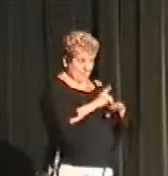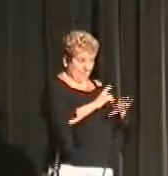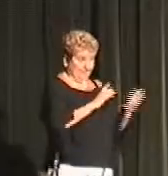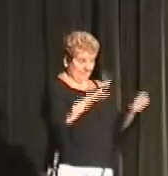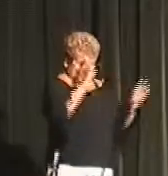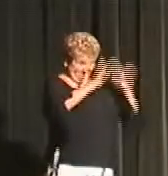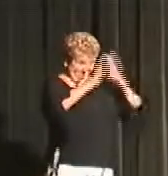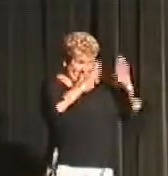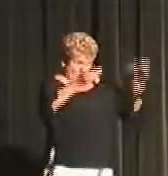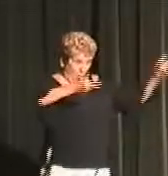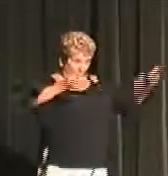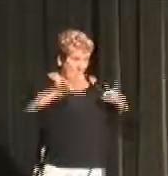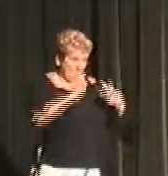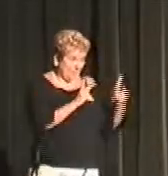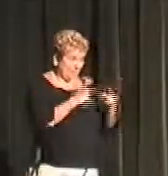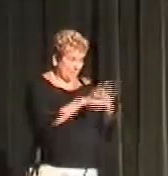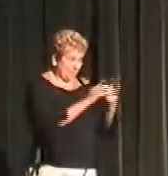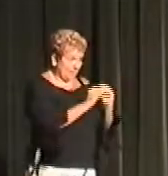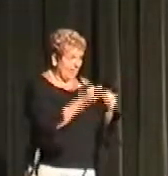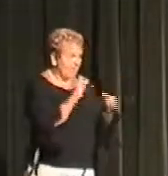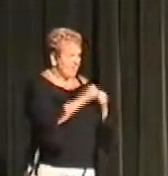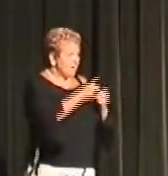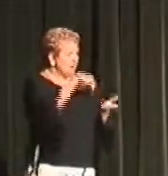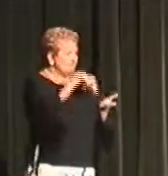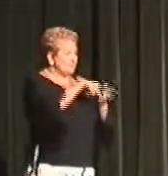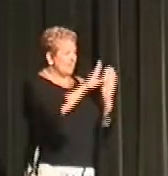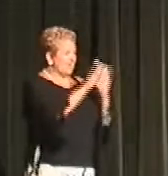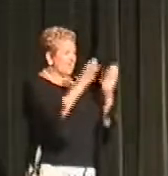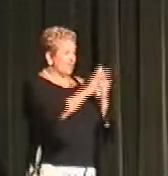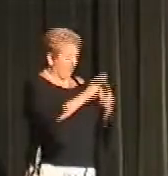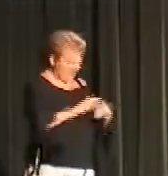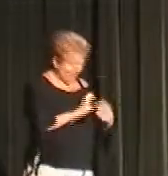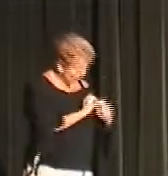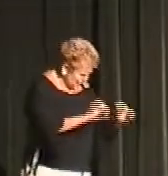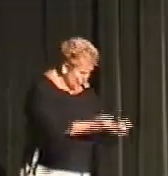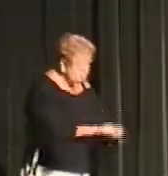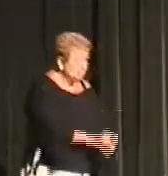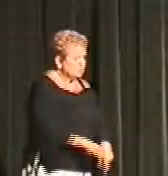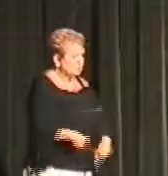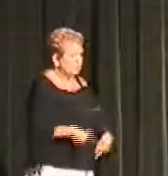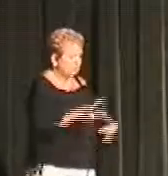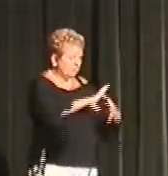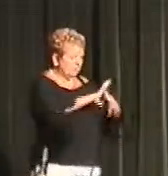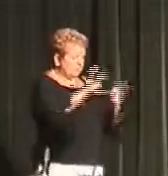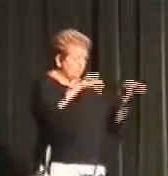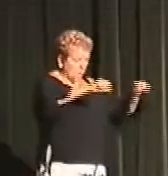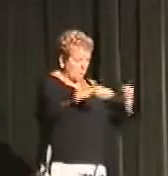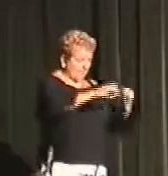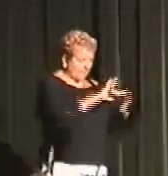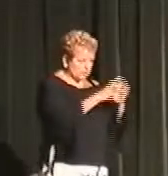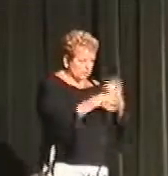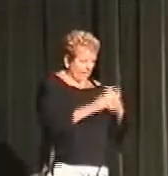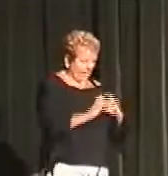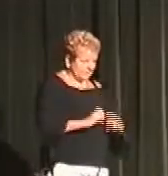I can remember standing at the door, barefoot, with my motorcycle chains and cigar, my black